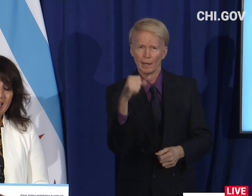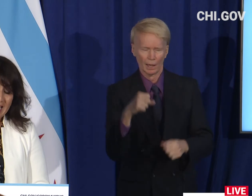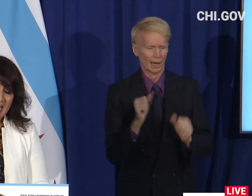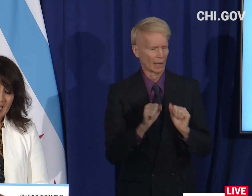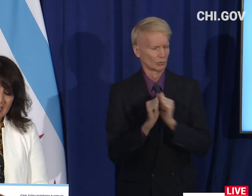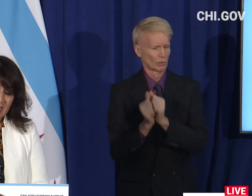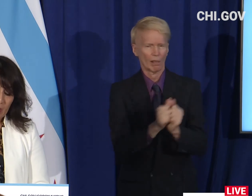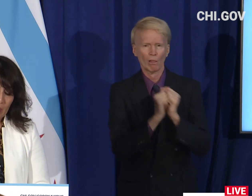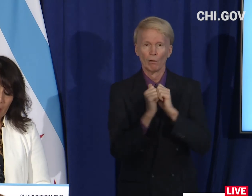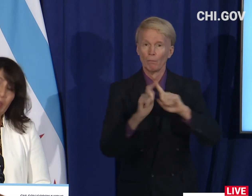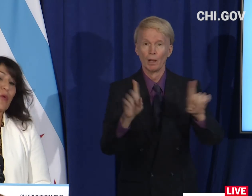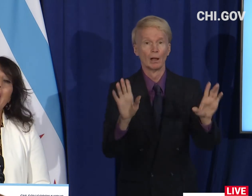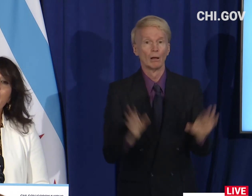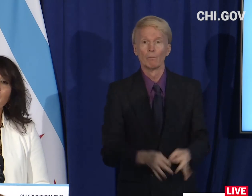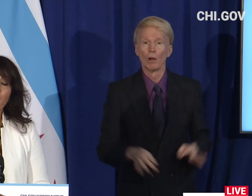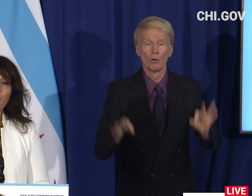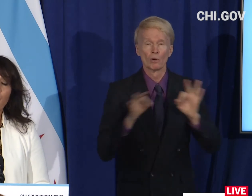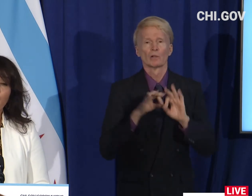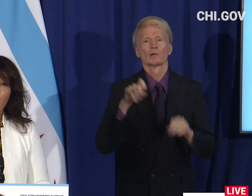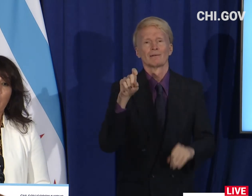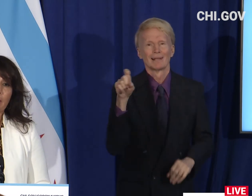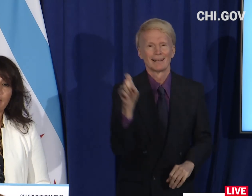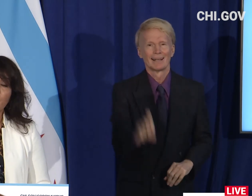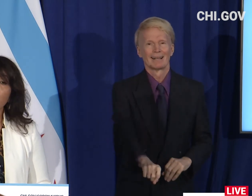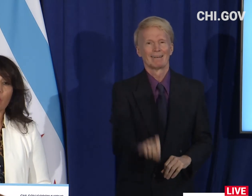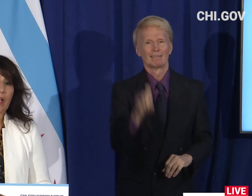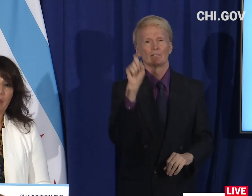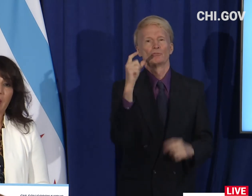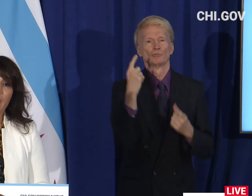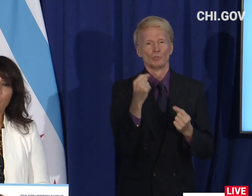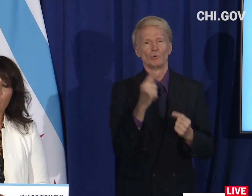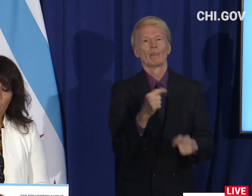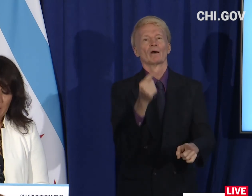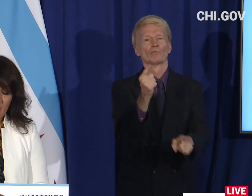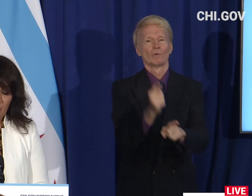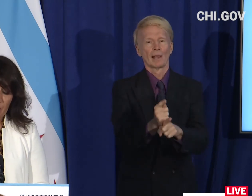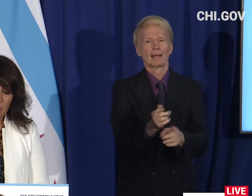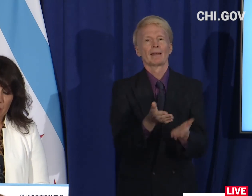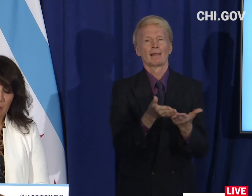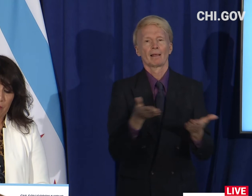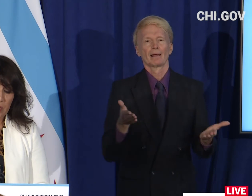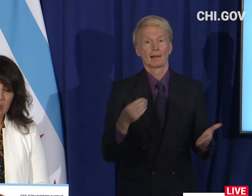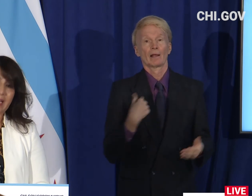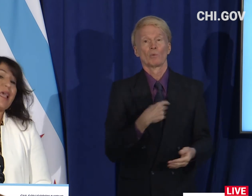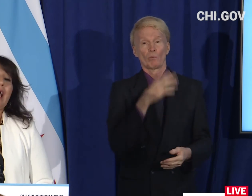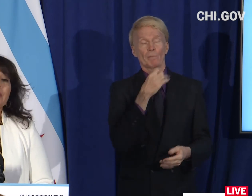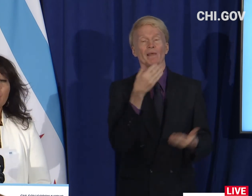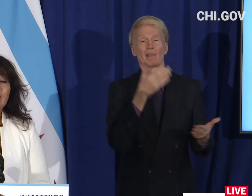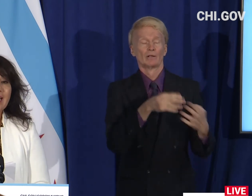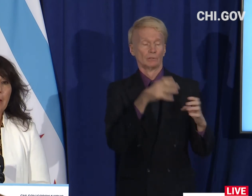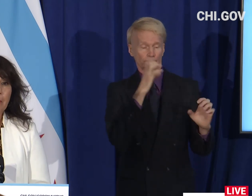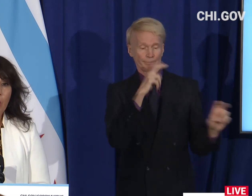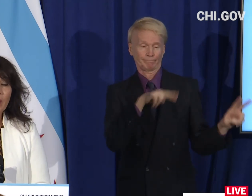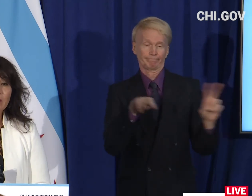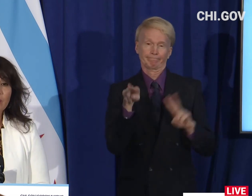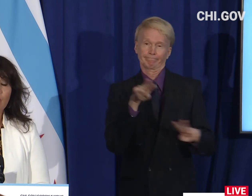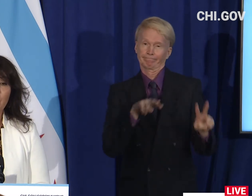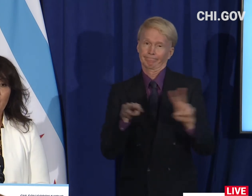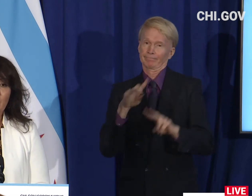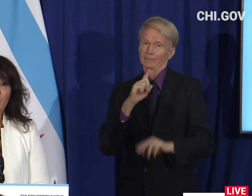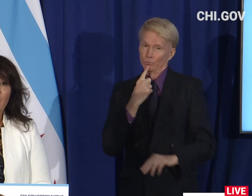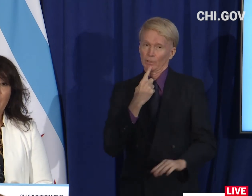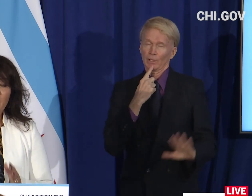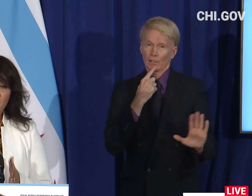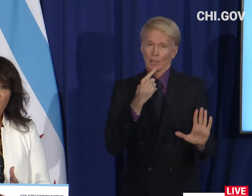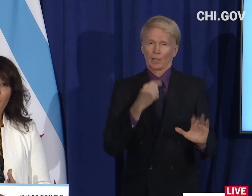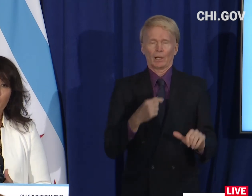we cannot. We have to do the right thing, and we will be out there to enforce. I just want to take a moment to